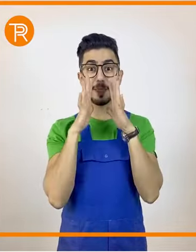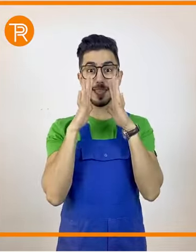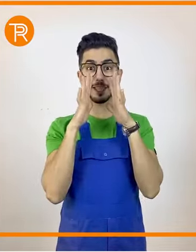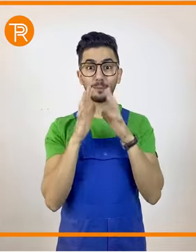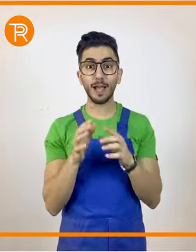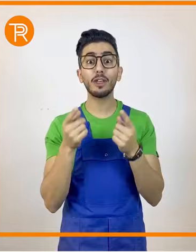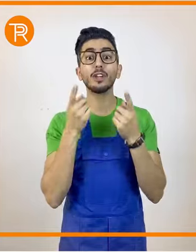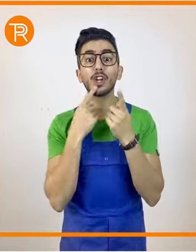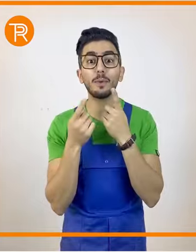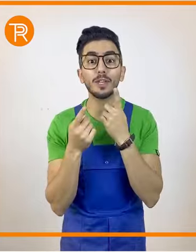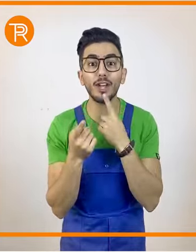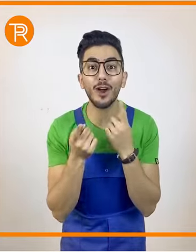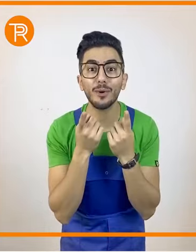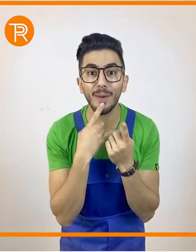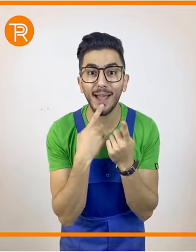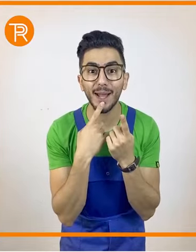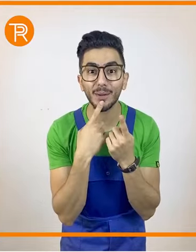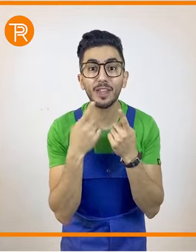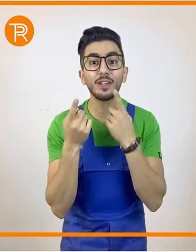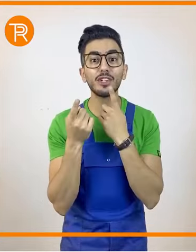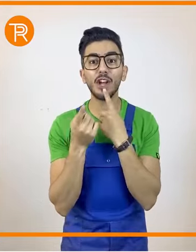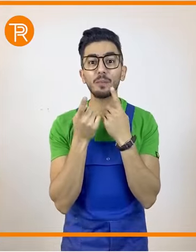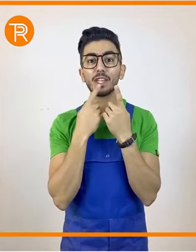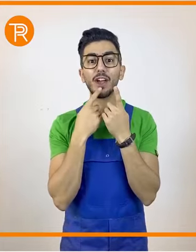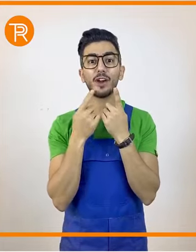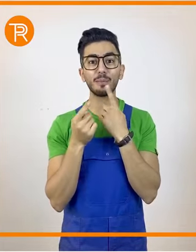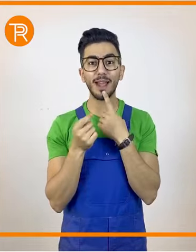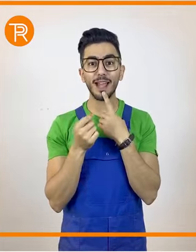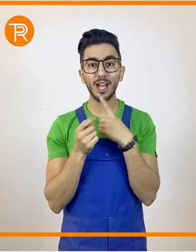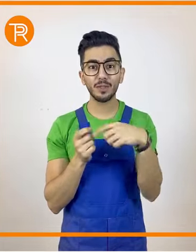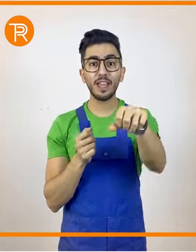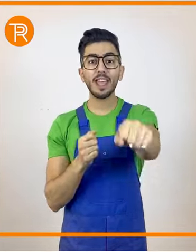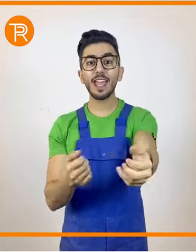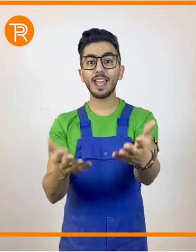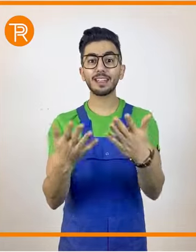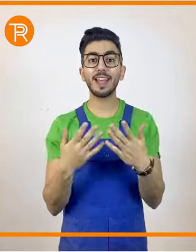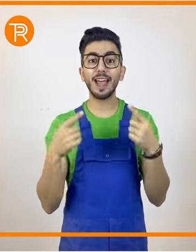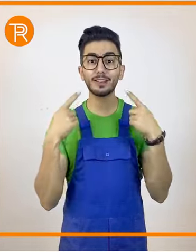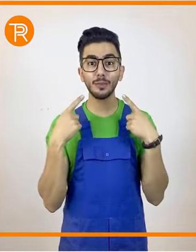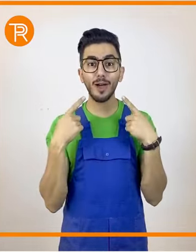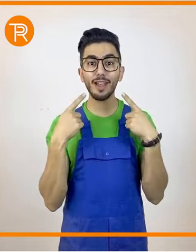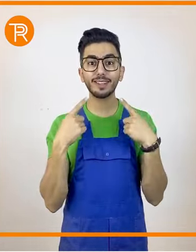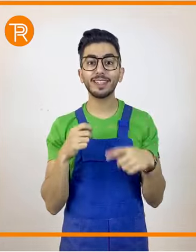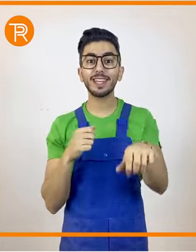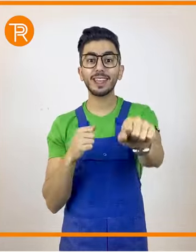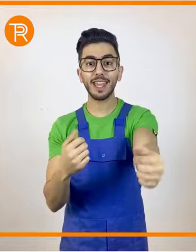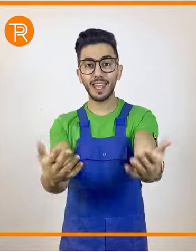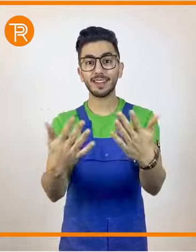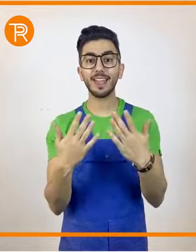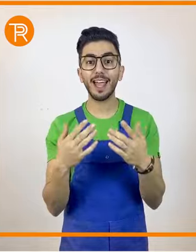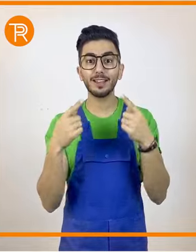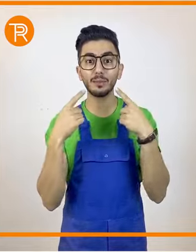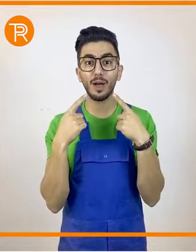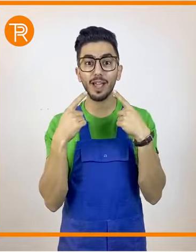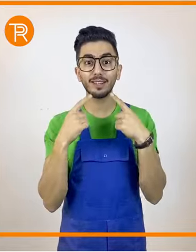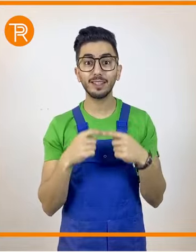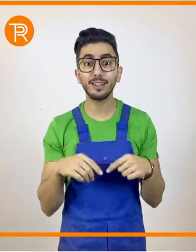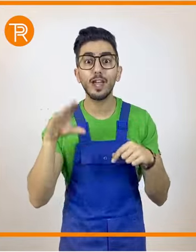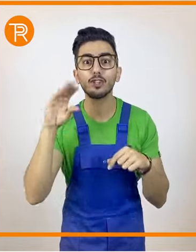big mouth. Show me your mouth. Show me your mouth. It has white teeth. It has white teeth.